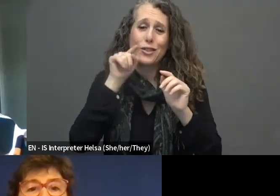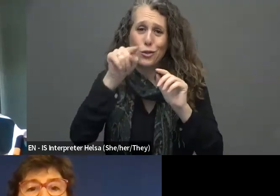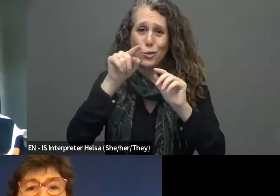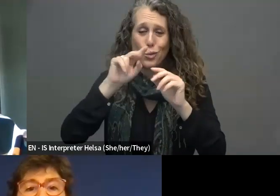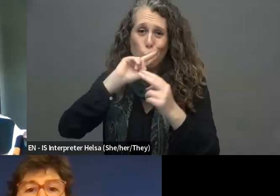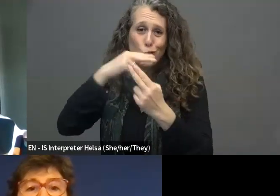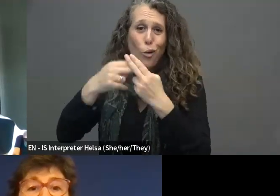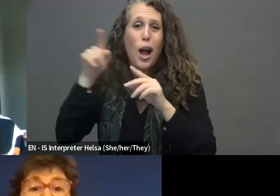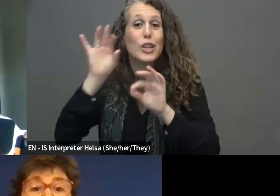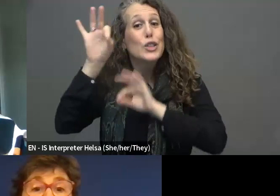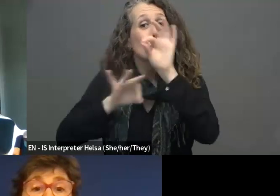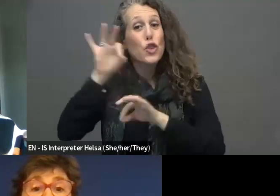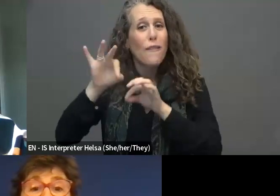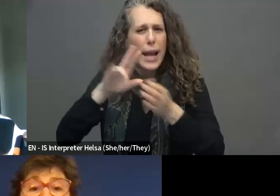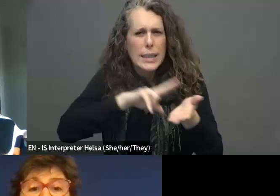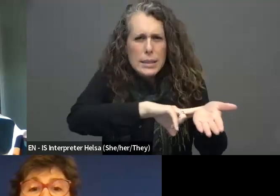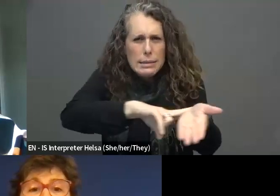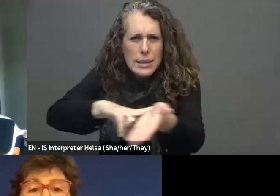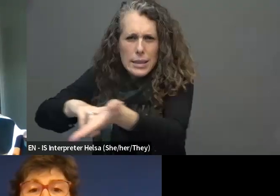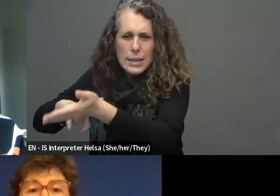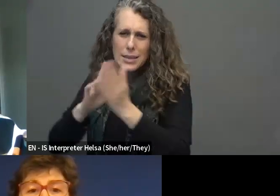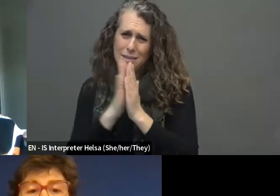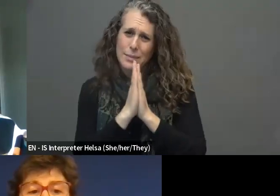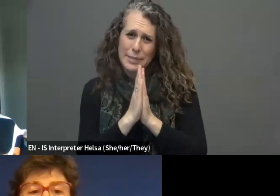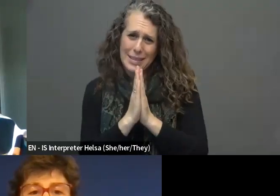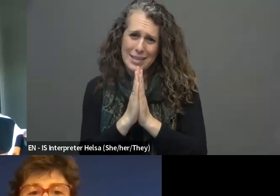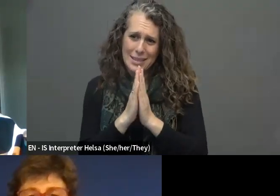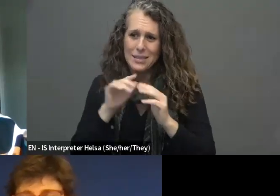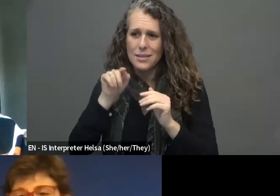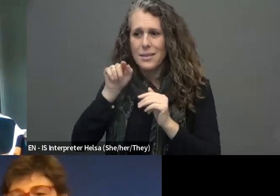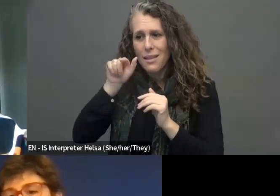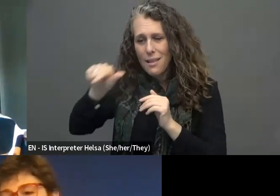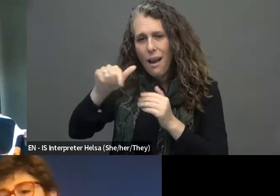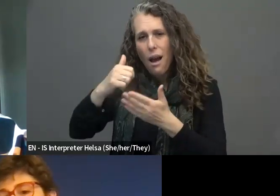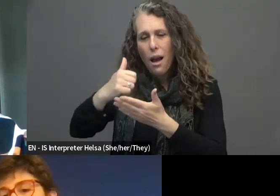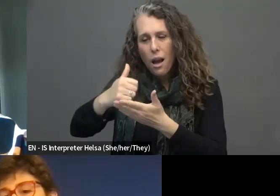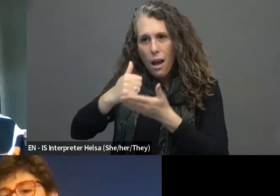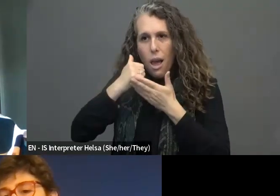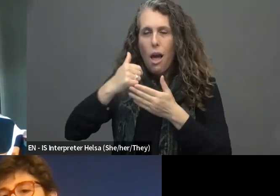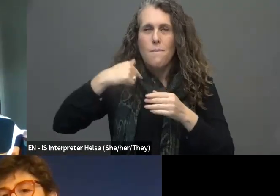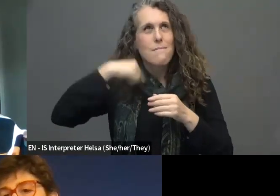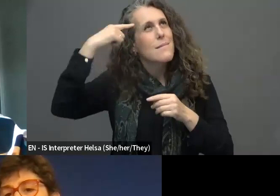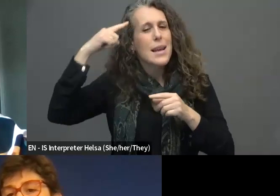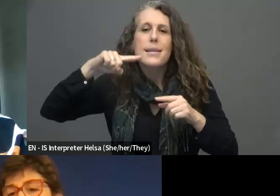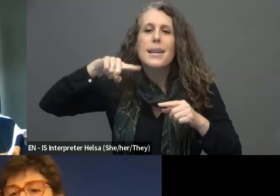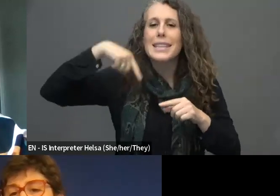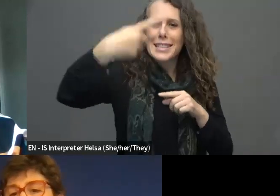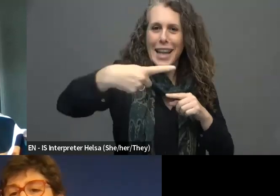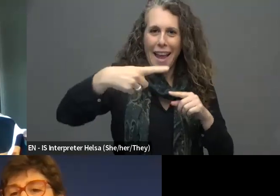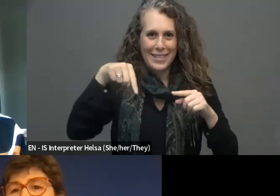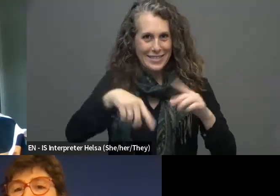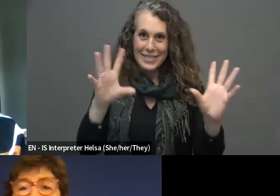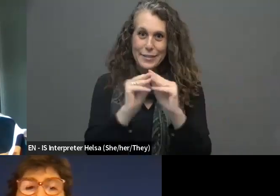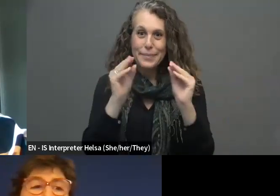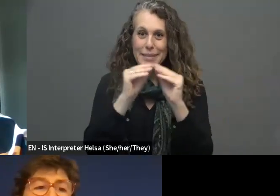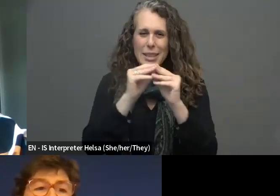survey. It's important for us. It helps us to define the topic for the next webinar. So if